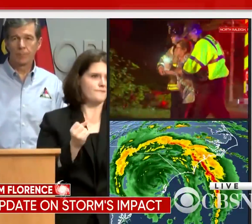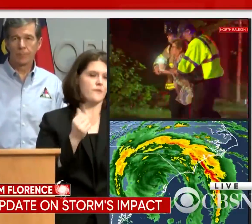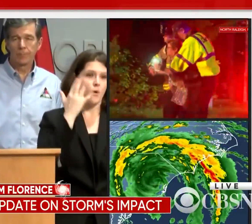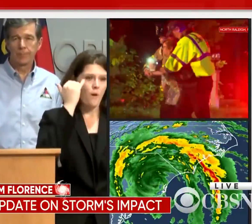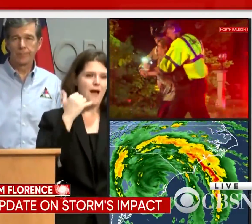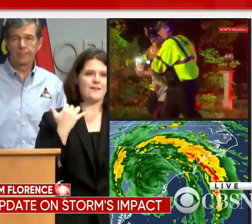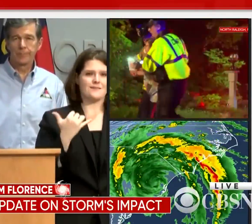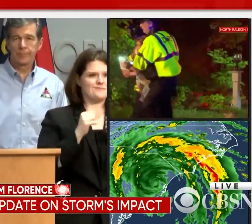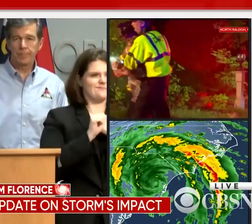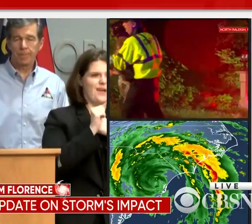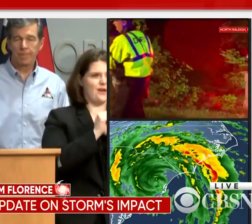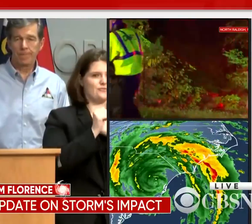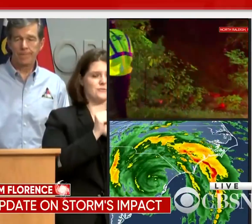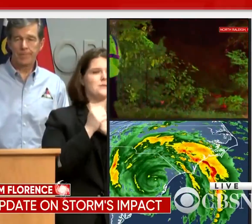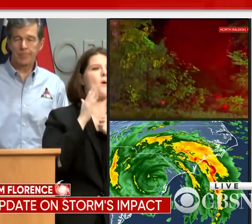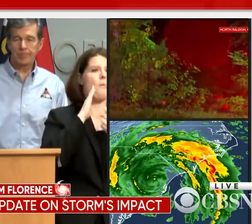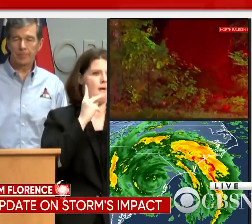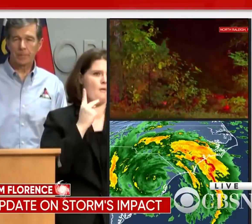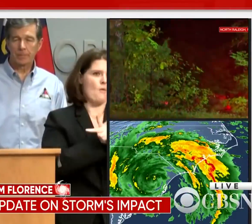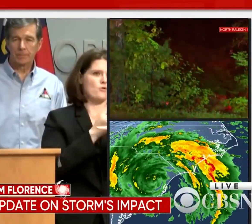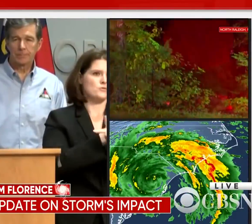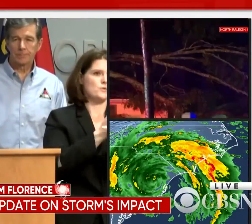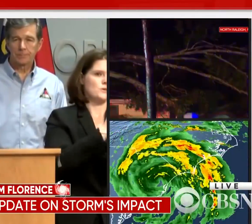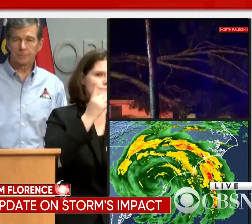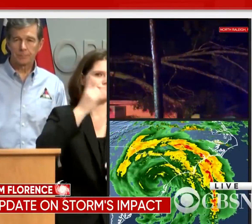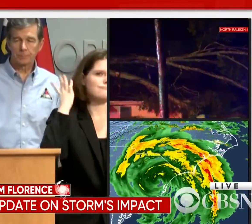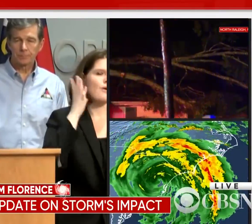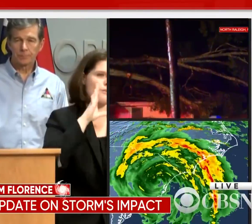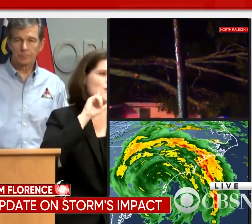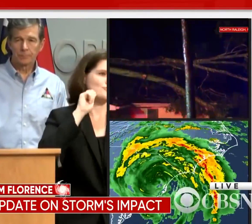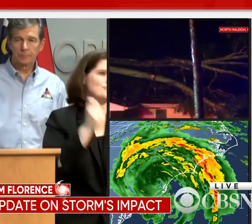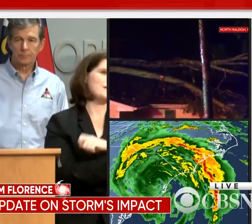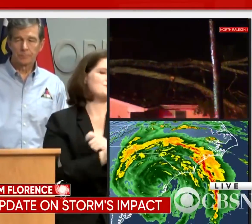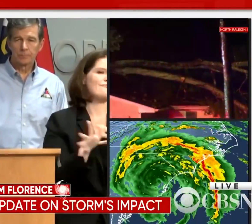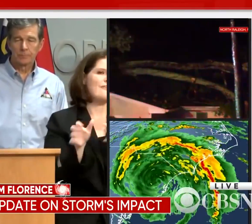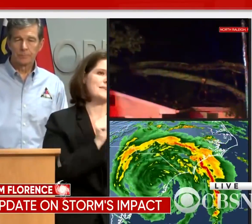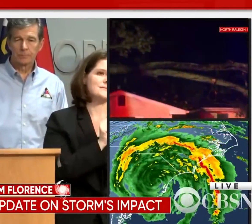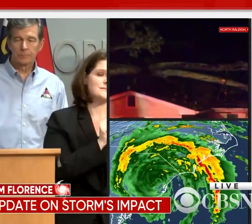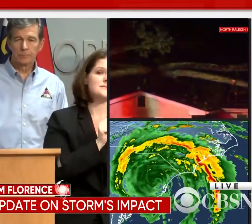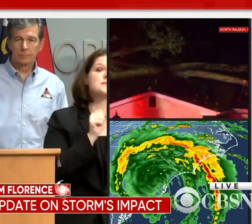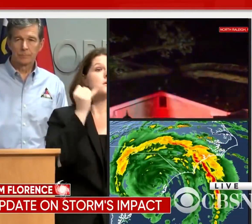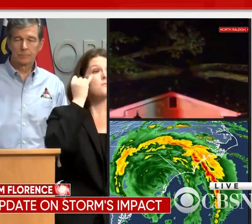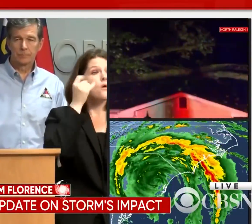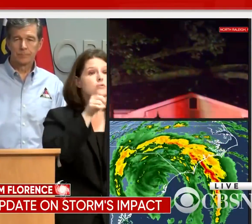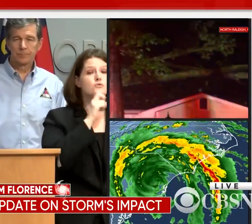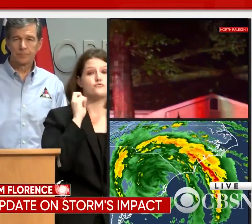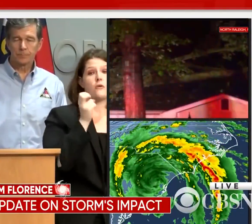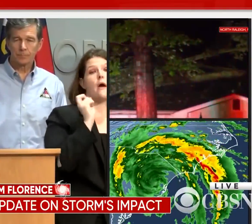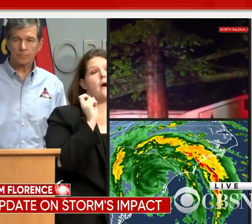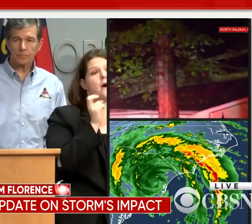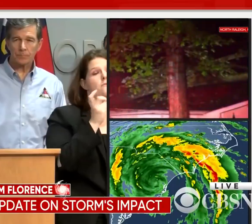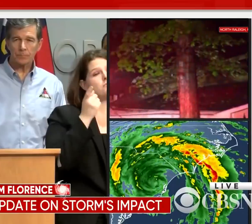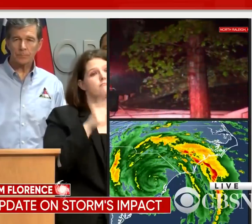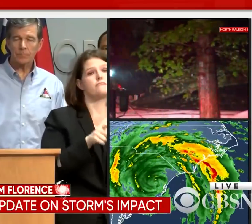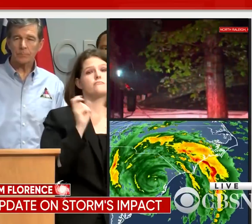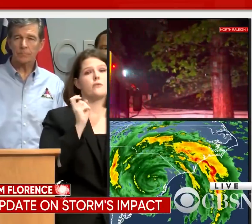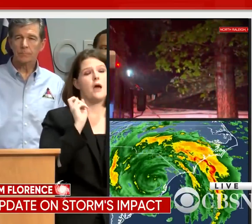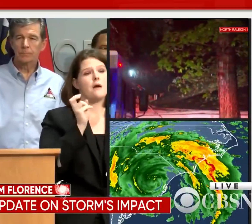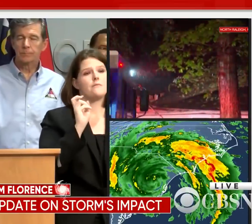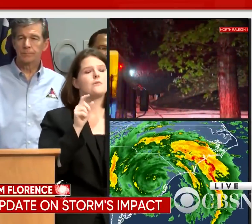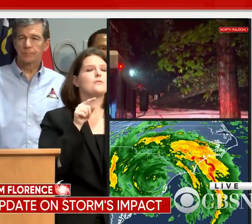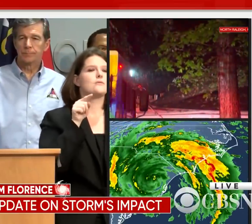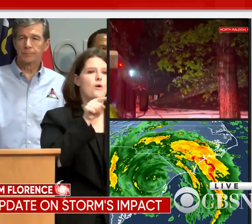now, will continue to get more hazardous, and those conditions will change rapidly. If you do travel throughout North Carolina, go to